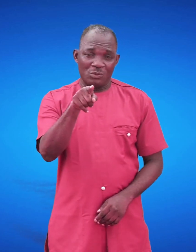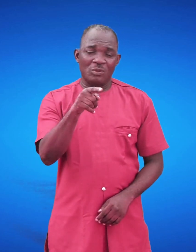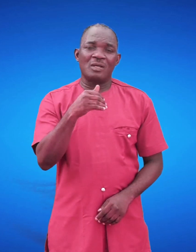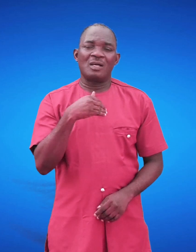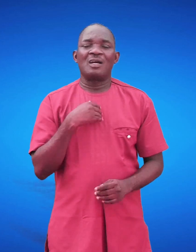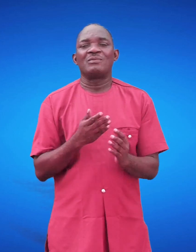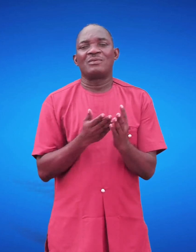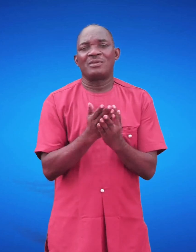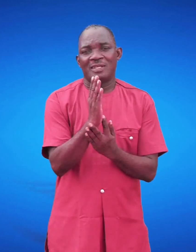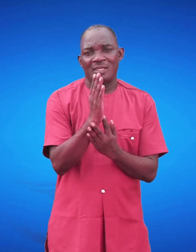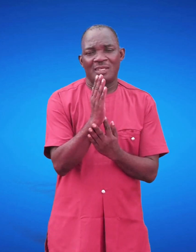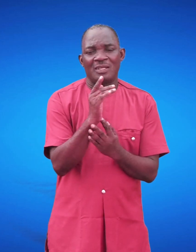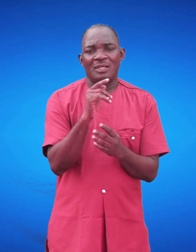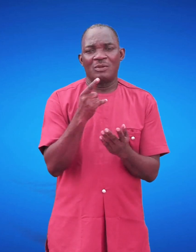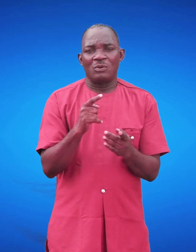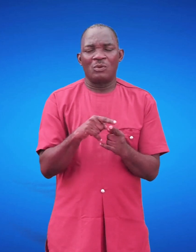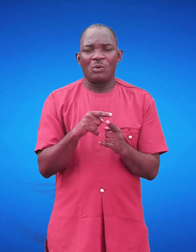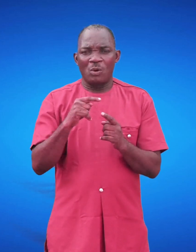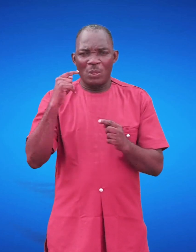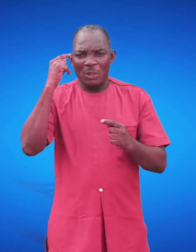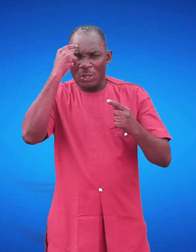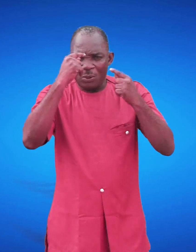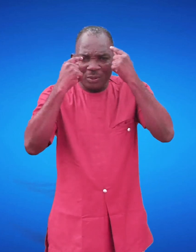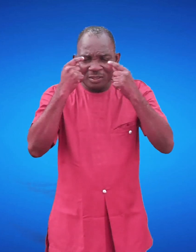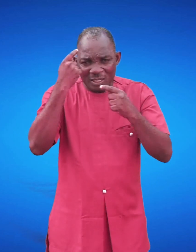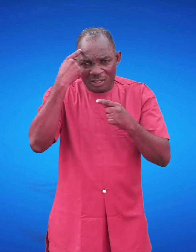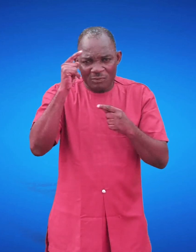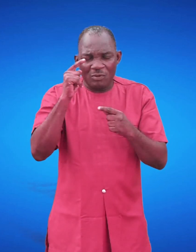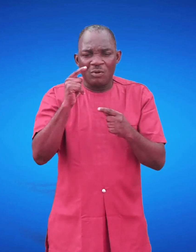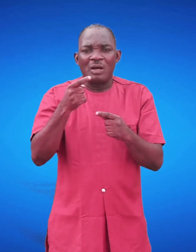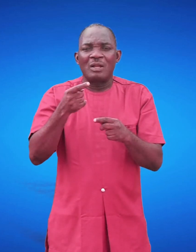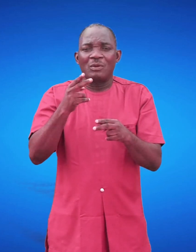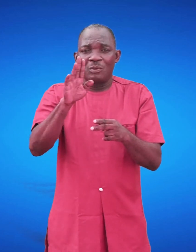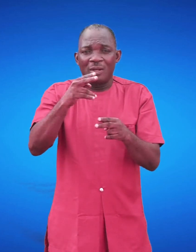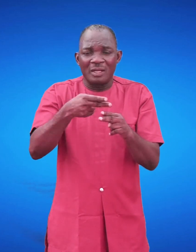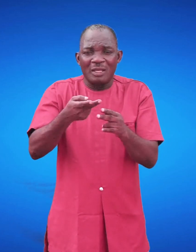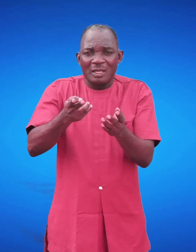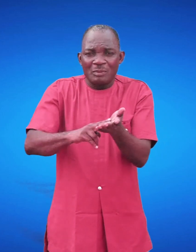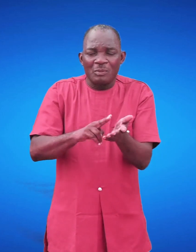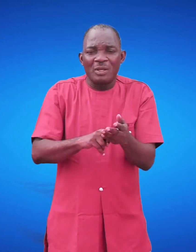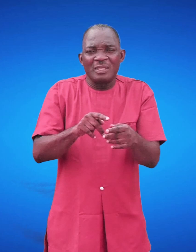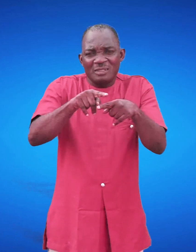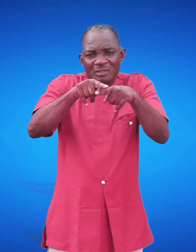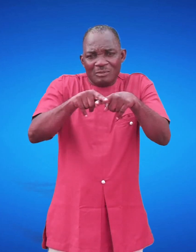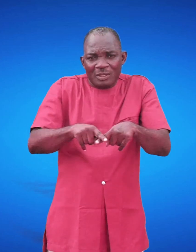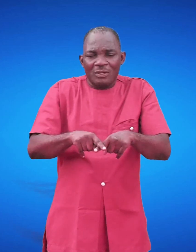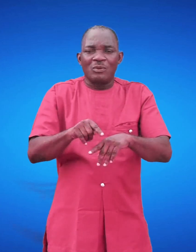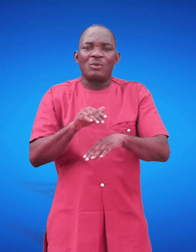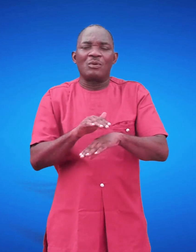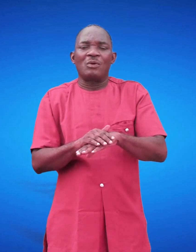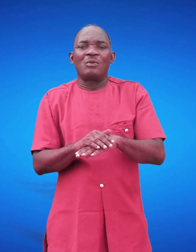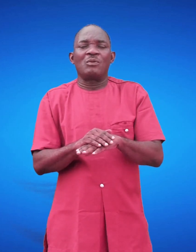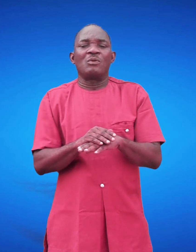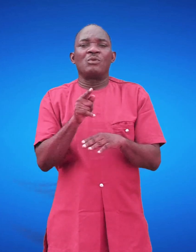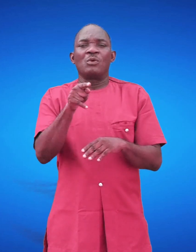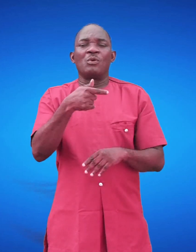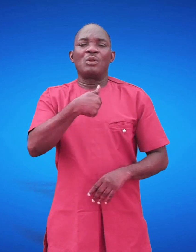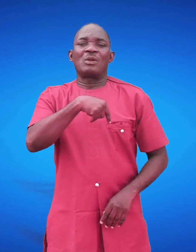right to be considered for enrollment based on eligibility